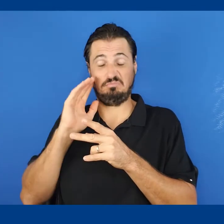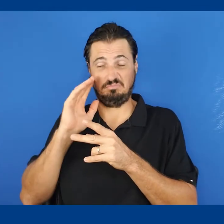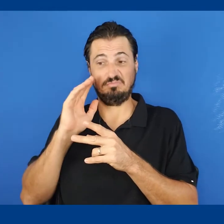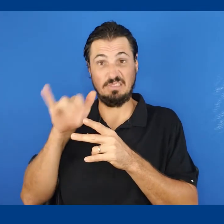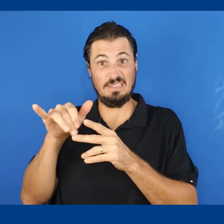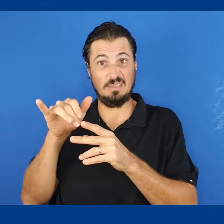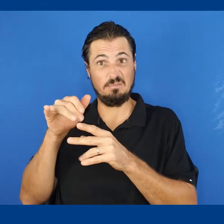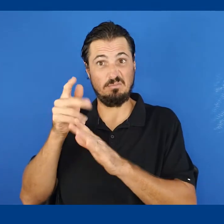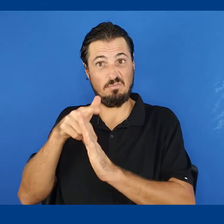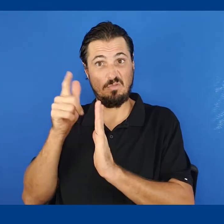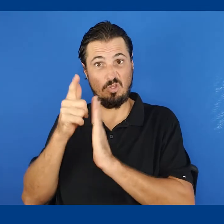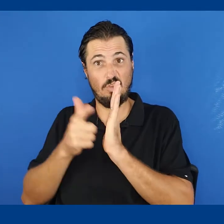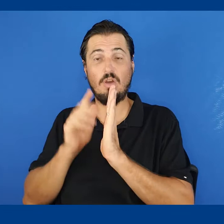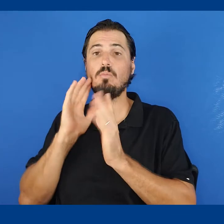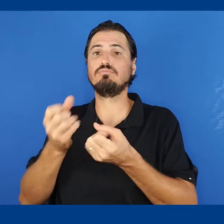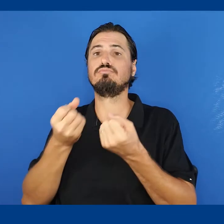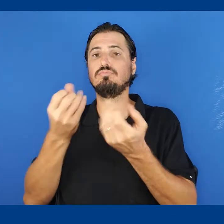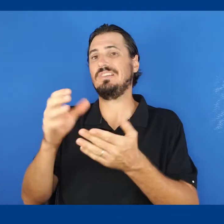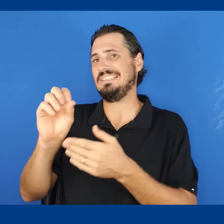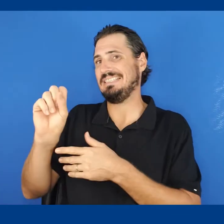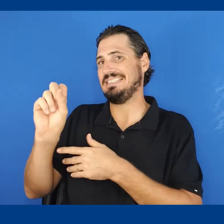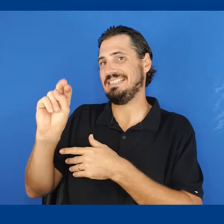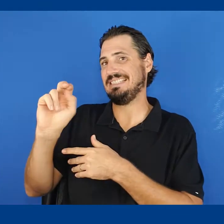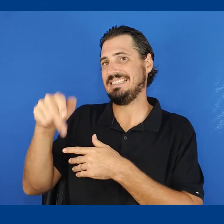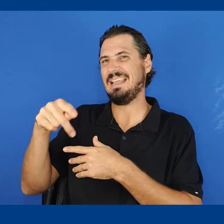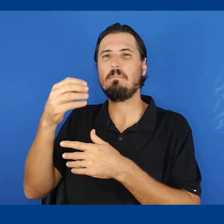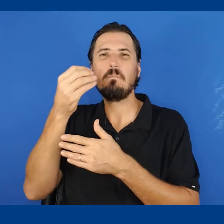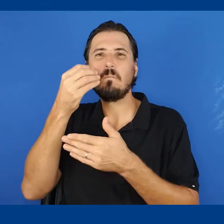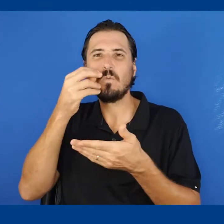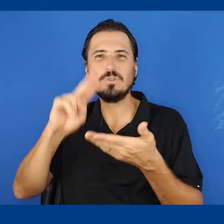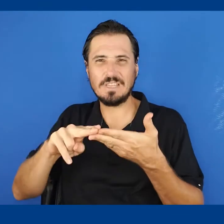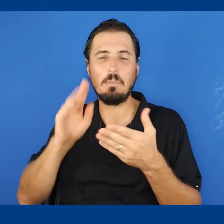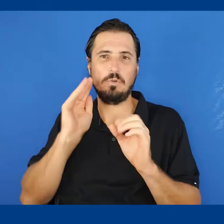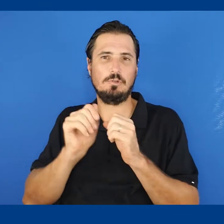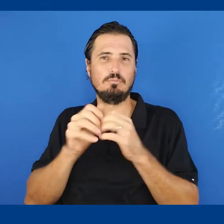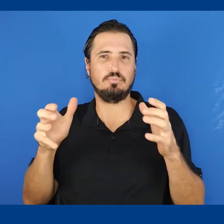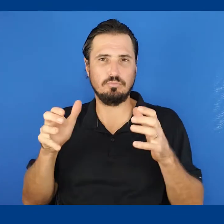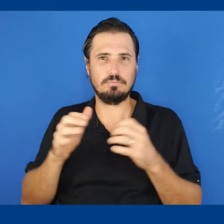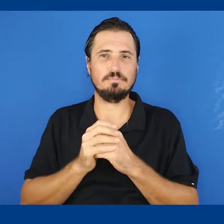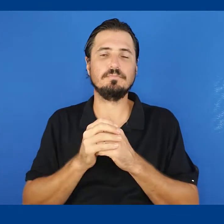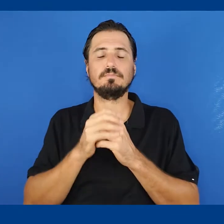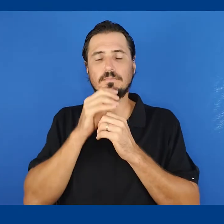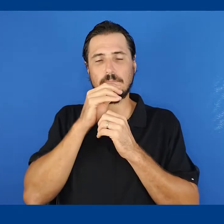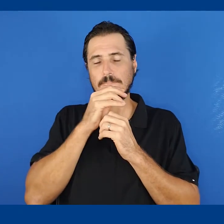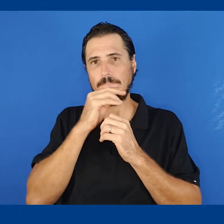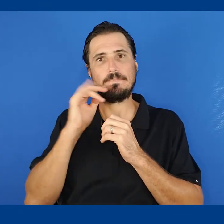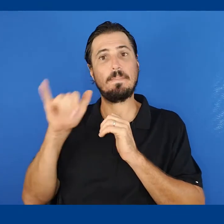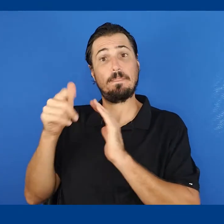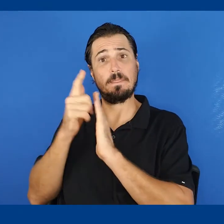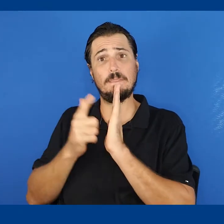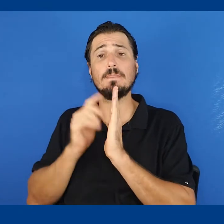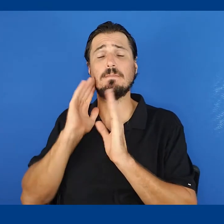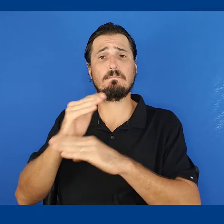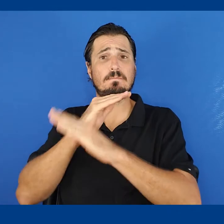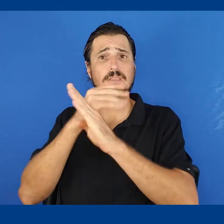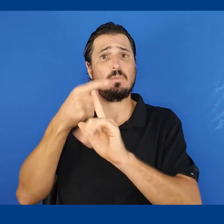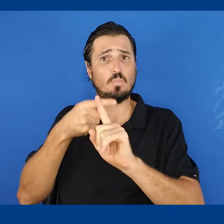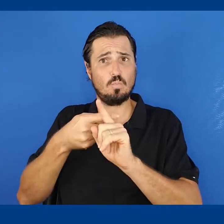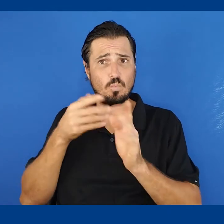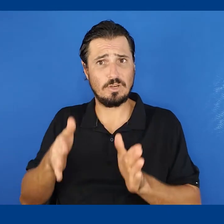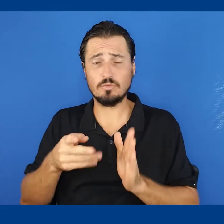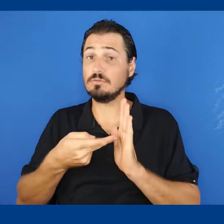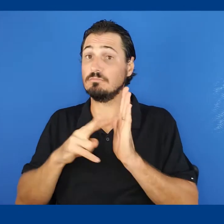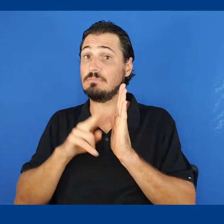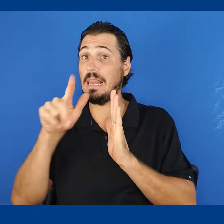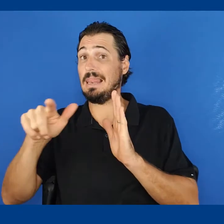food stamp program, which is also known as SNAP. The legislation protects renters by extending a moratorium on evictions